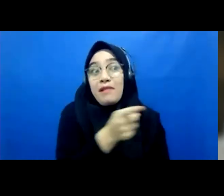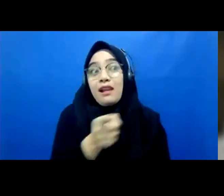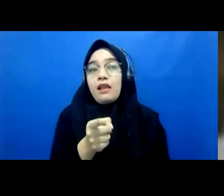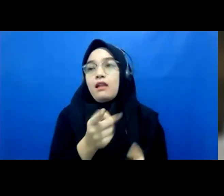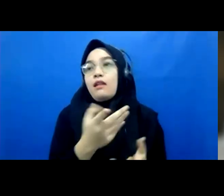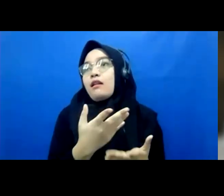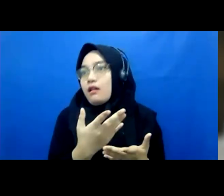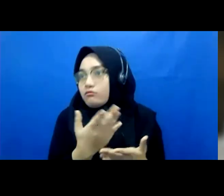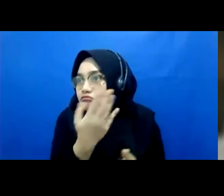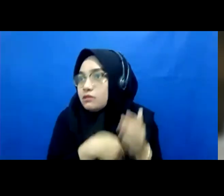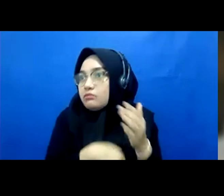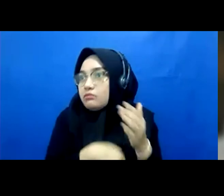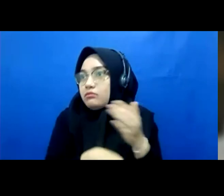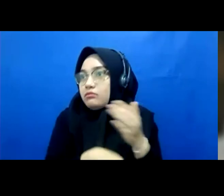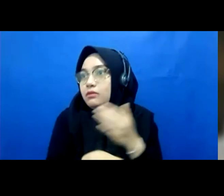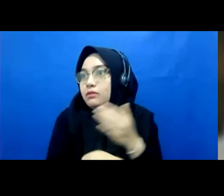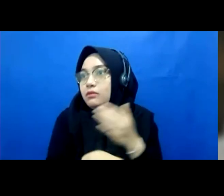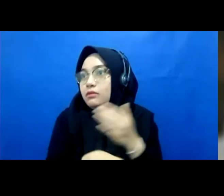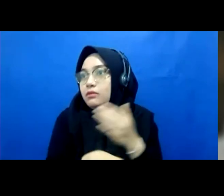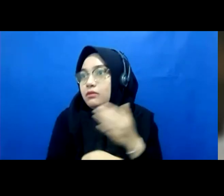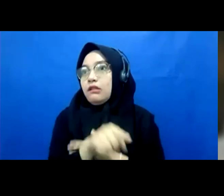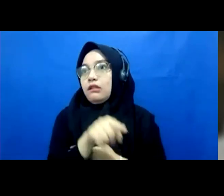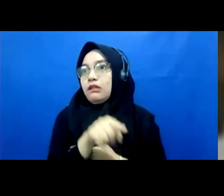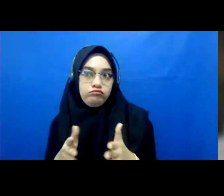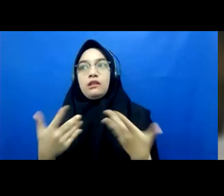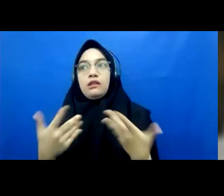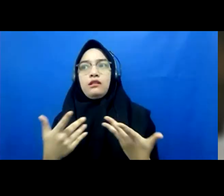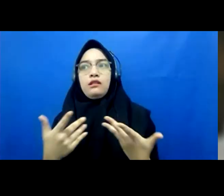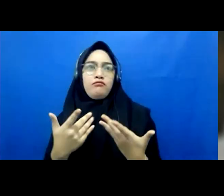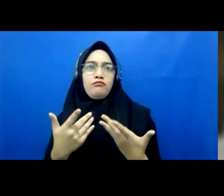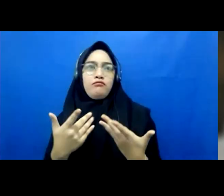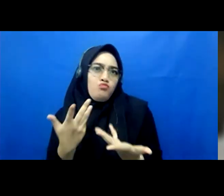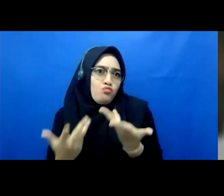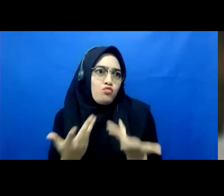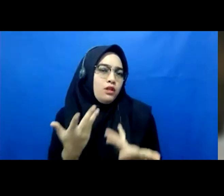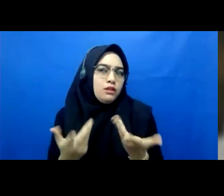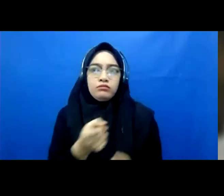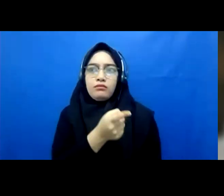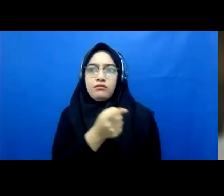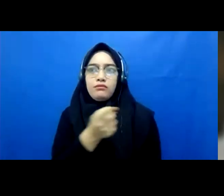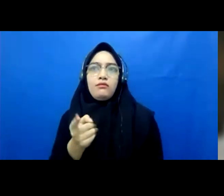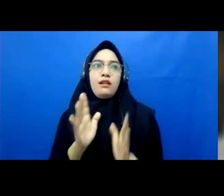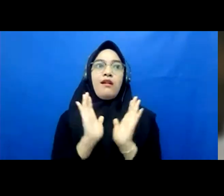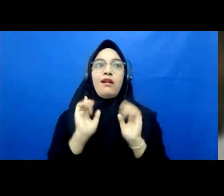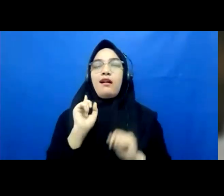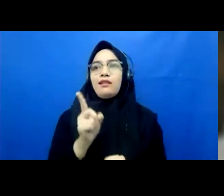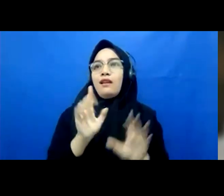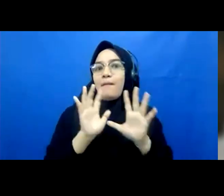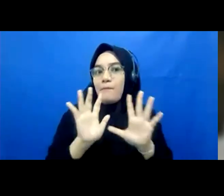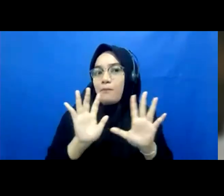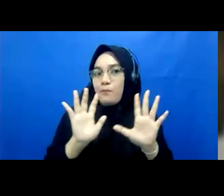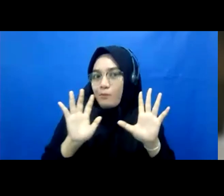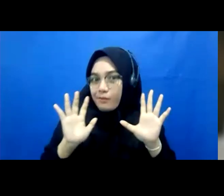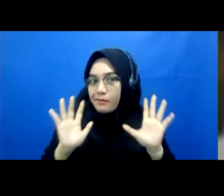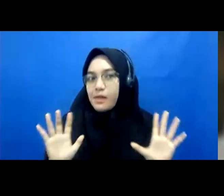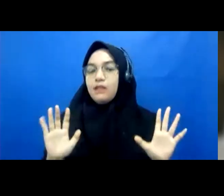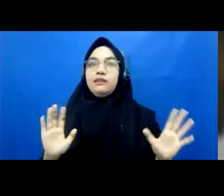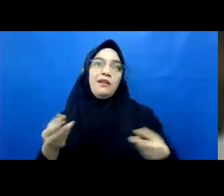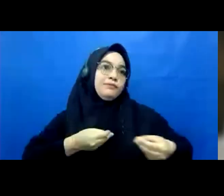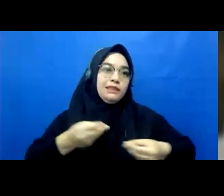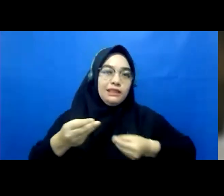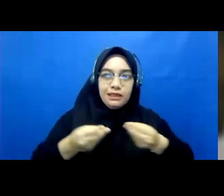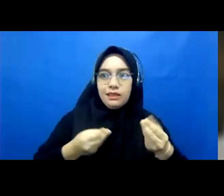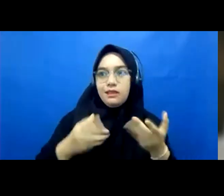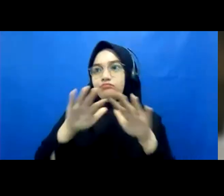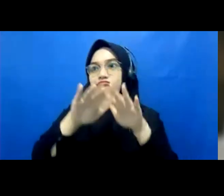That these companies are actually ready to partner with you. Yeah. And if there are any corporates, businesses that are here